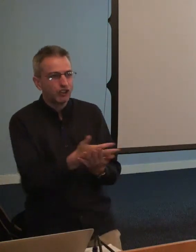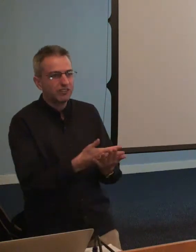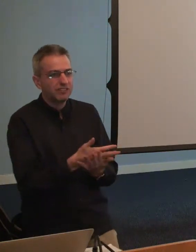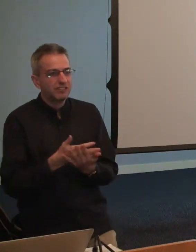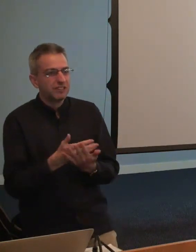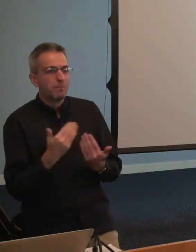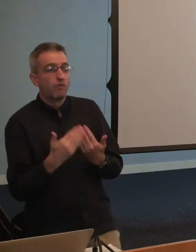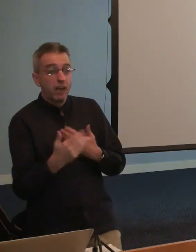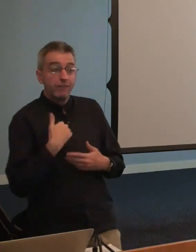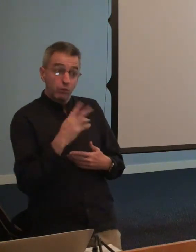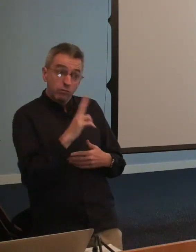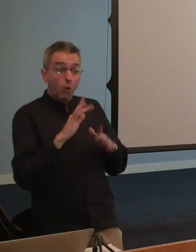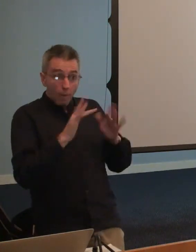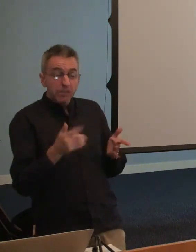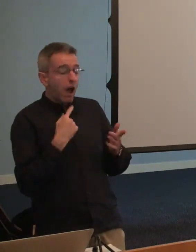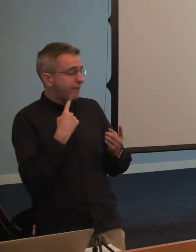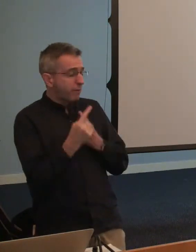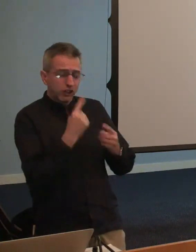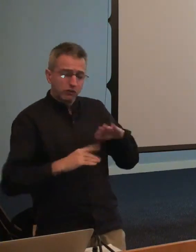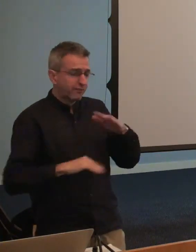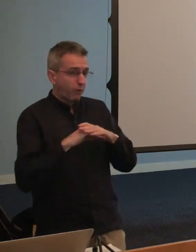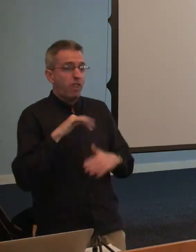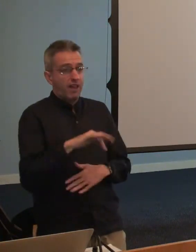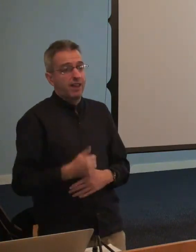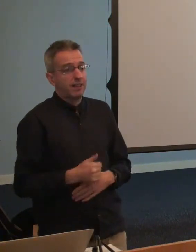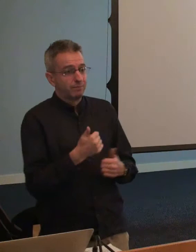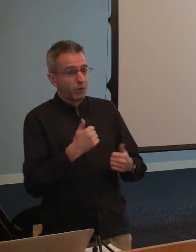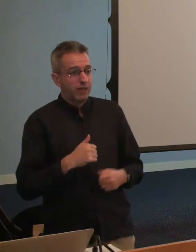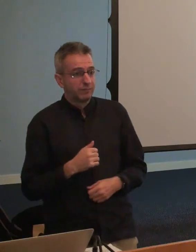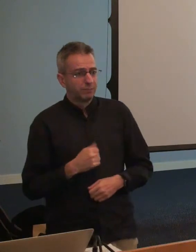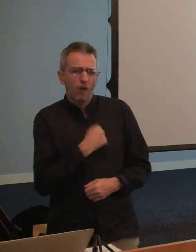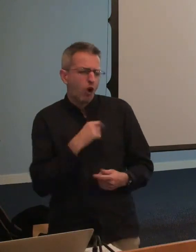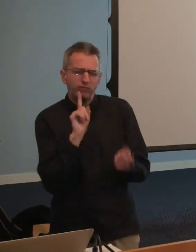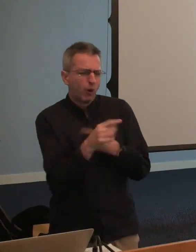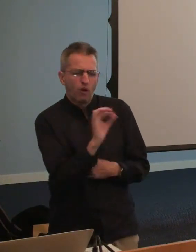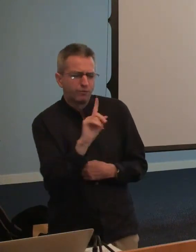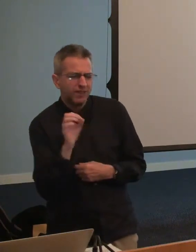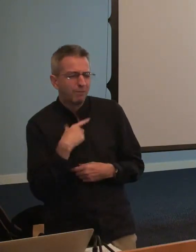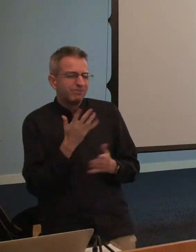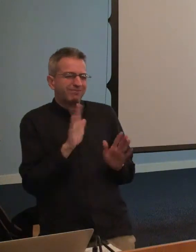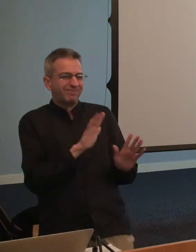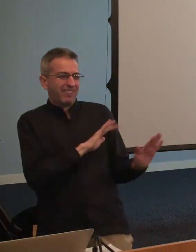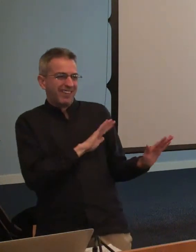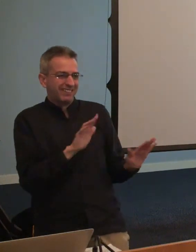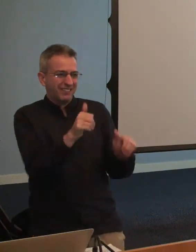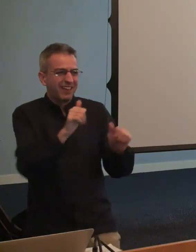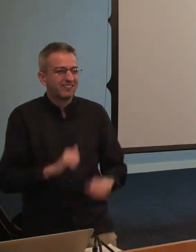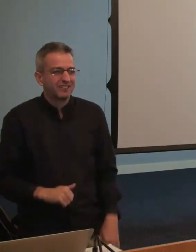I mean, the questionnaires gave quite superficial information. It was just a simple tick answer. But the more in-depth detail is there on the website about